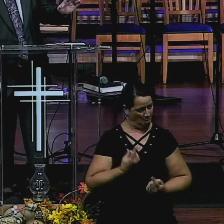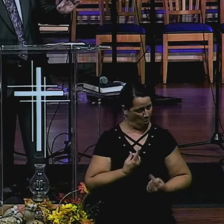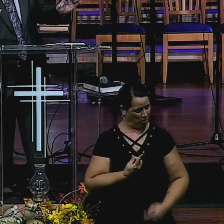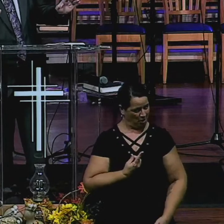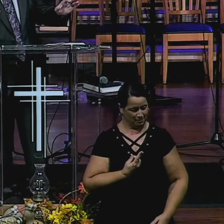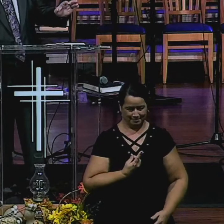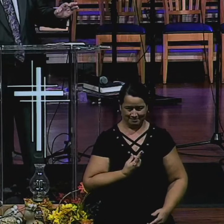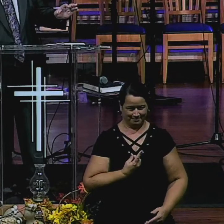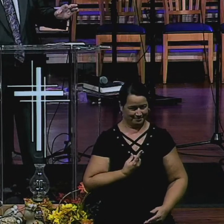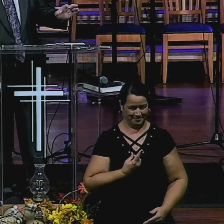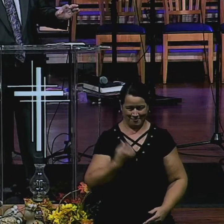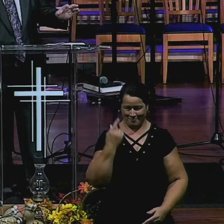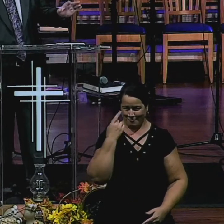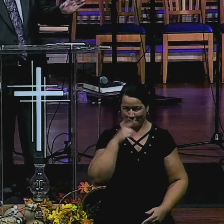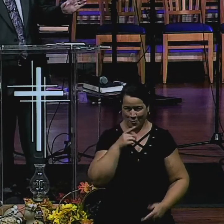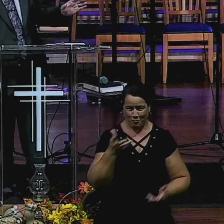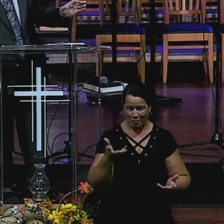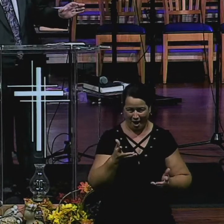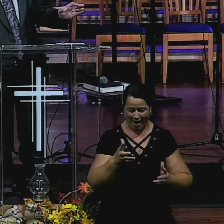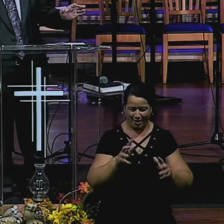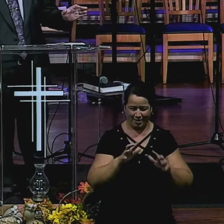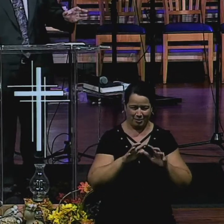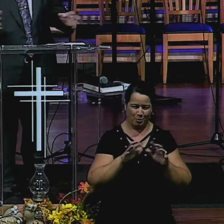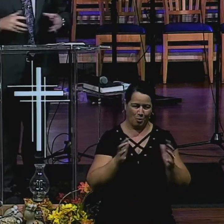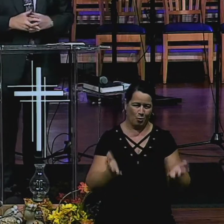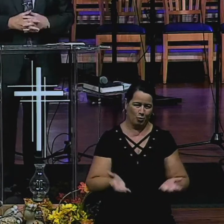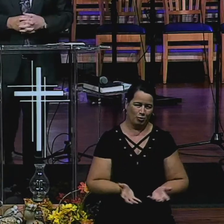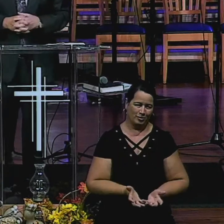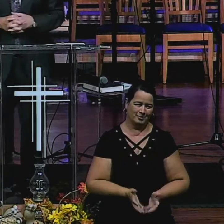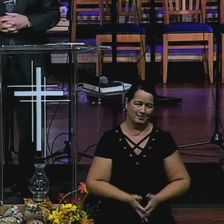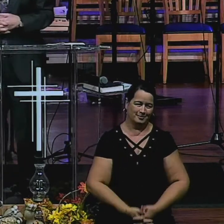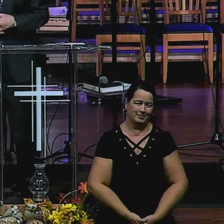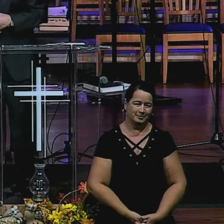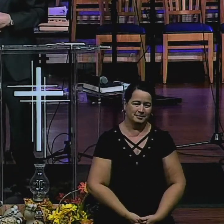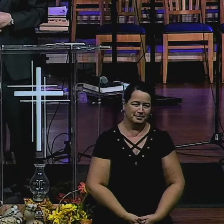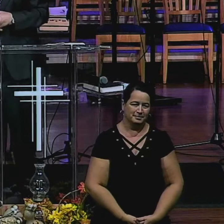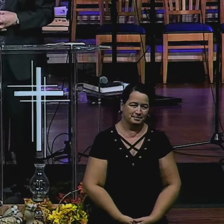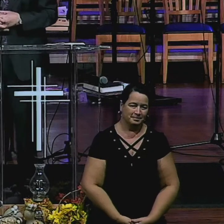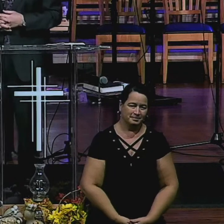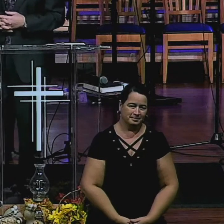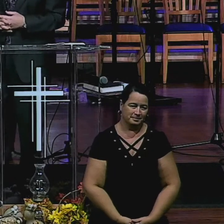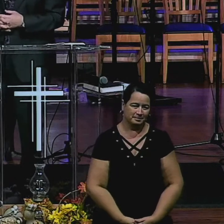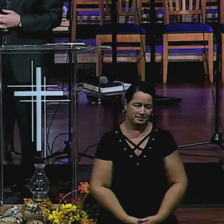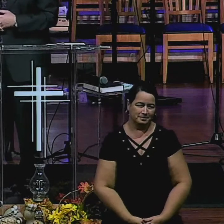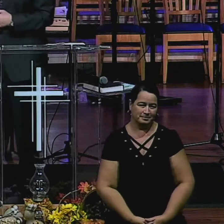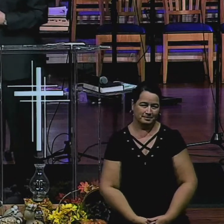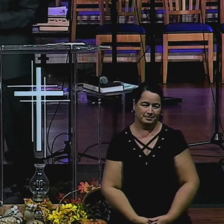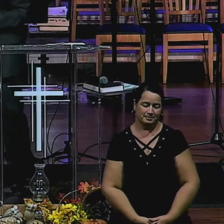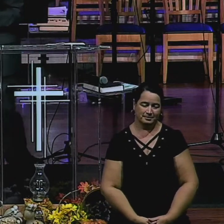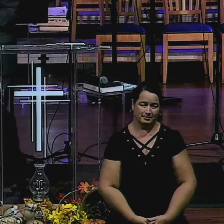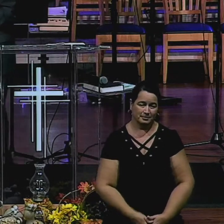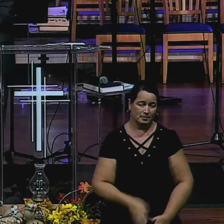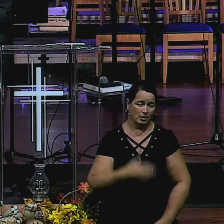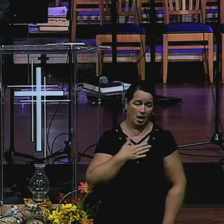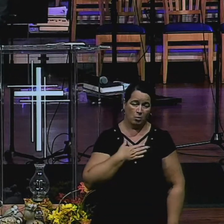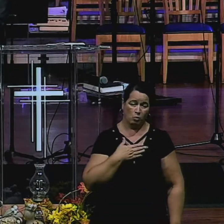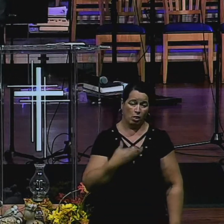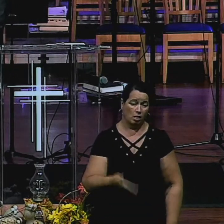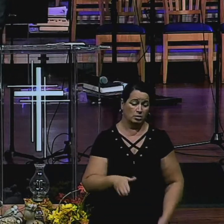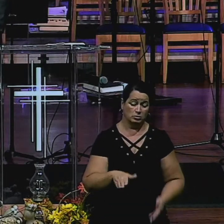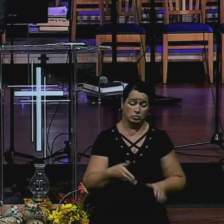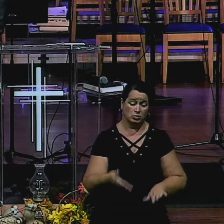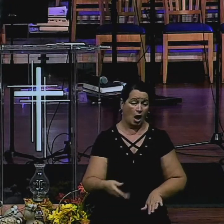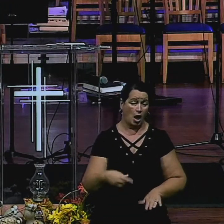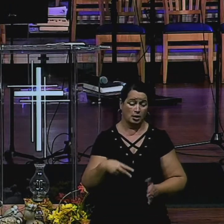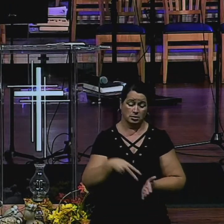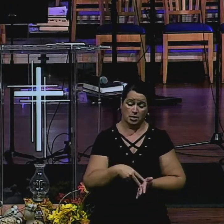but also for the whole world. So, dear ones, this is another hill in which your pastors are willing to die at